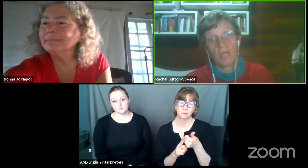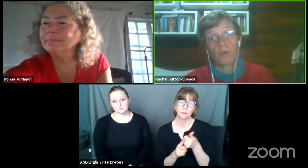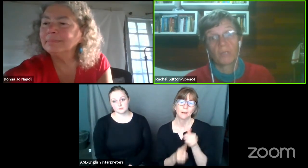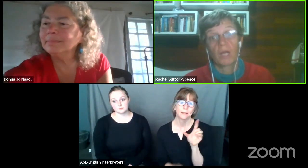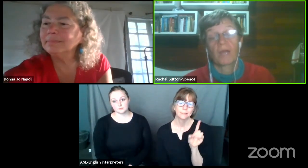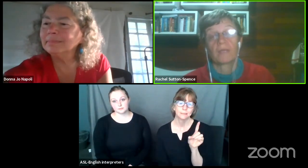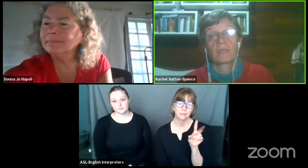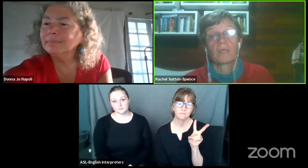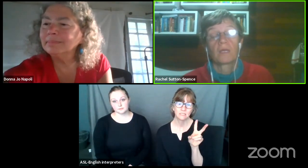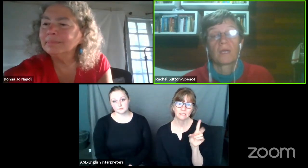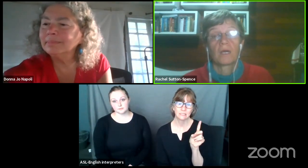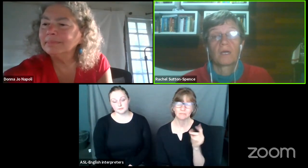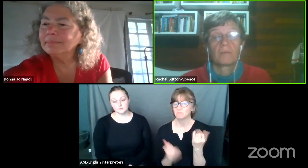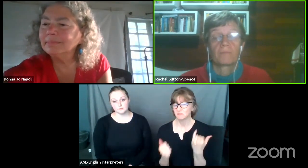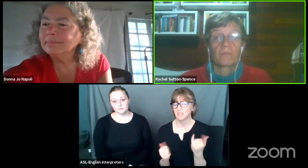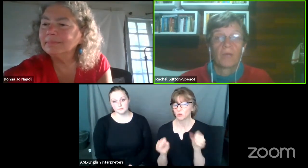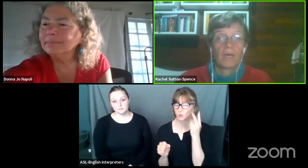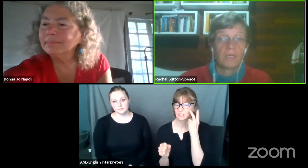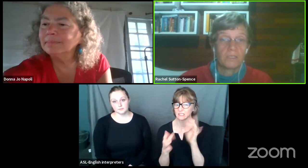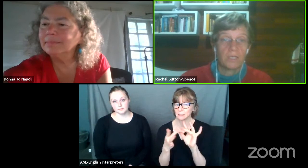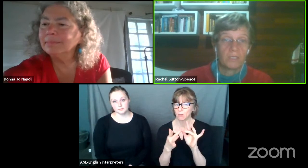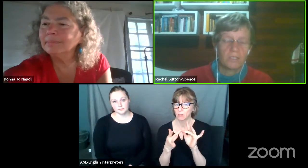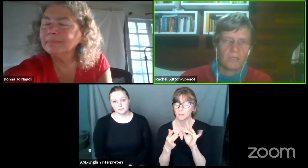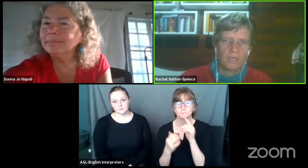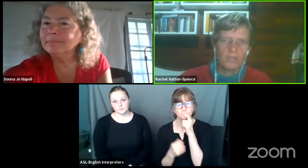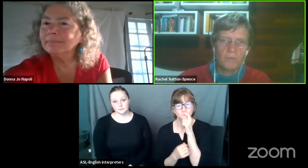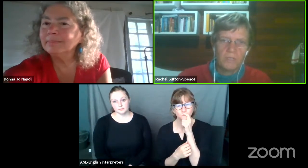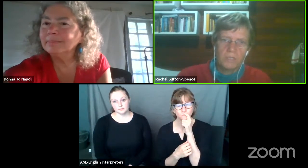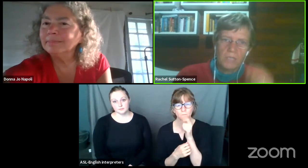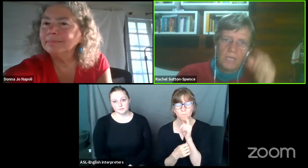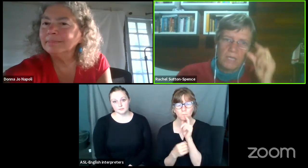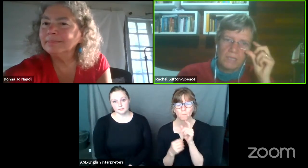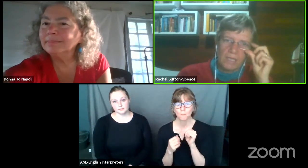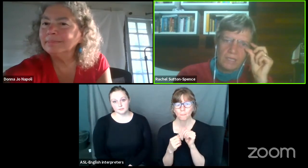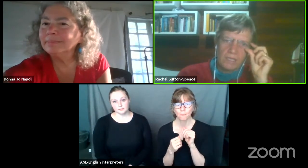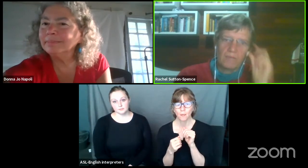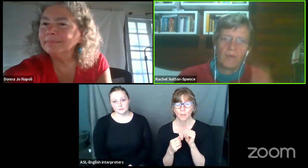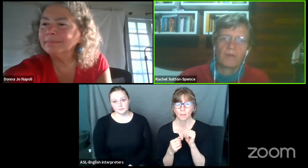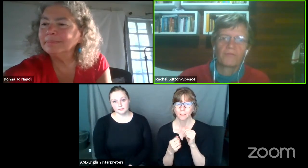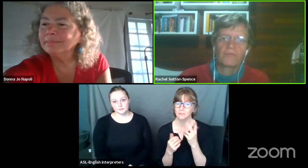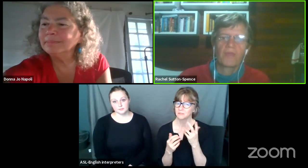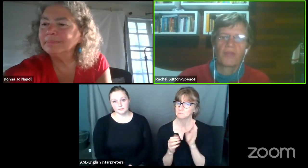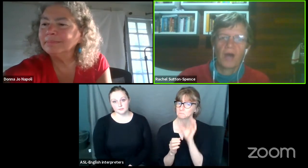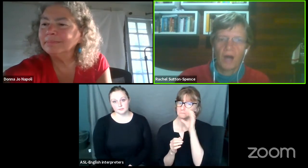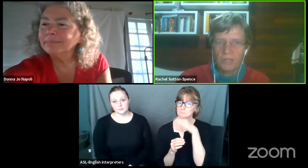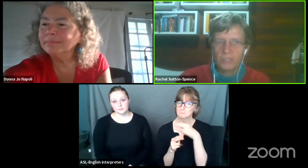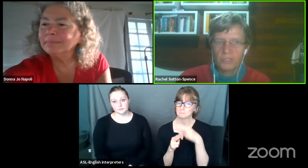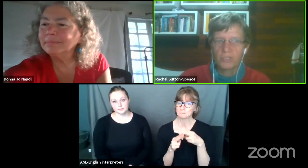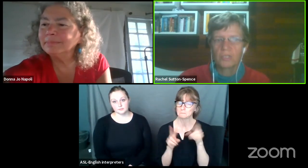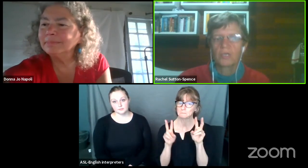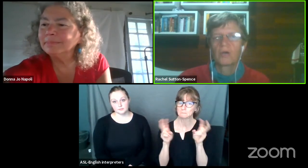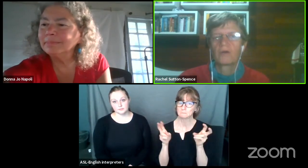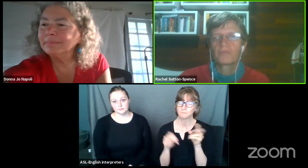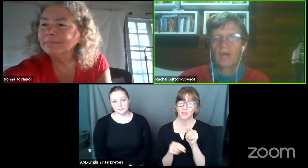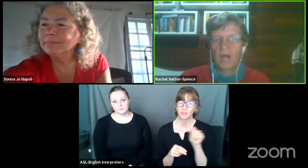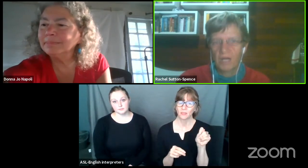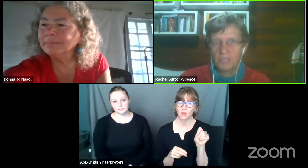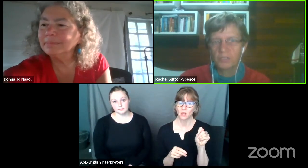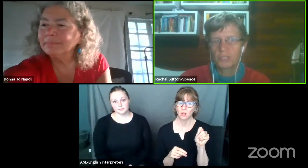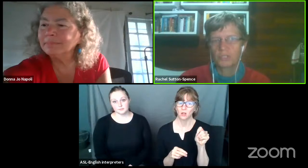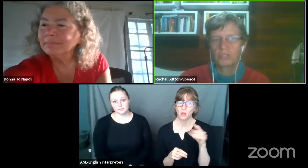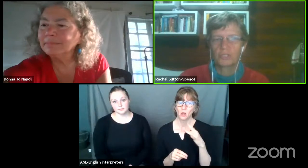that's now online. And it goes by the slightly unlikely name of The Heart of